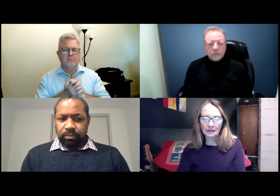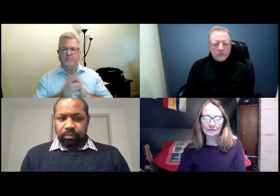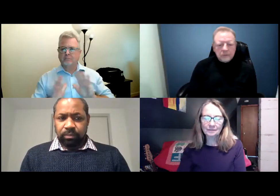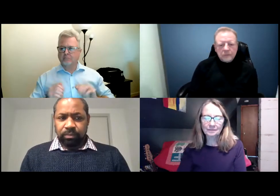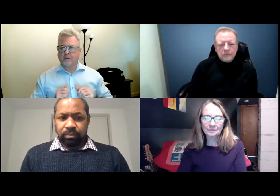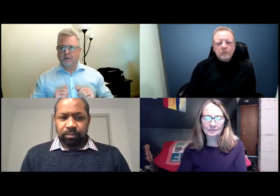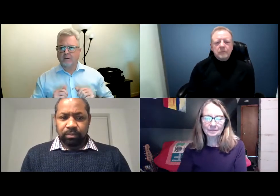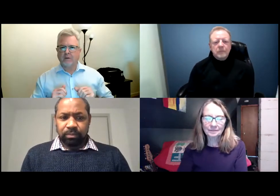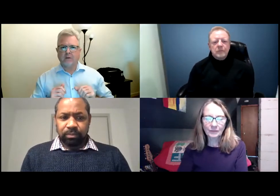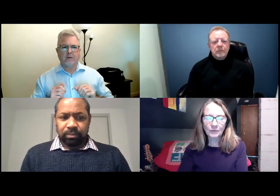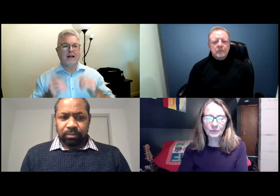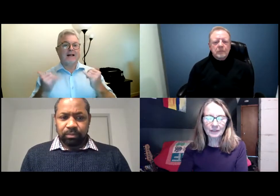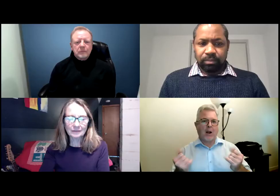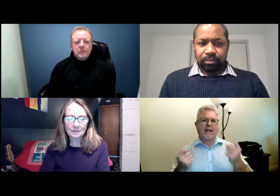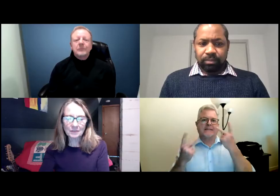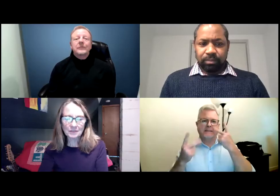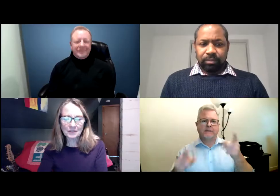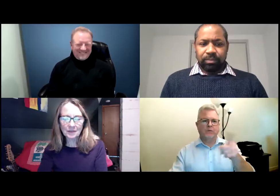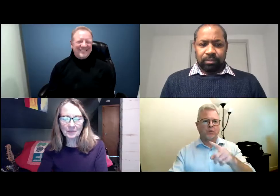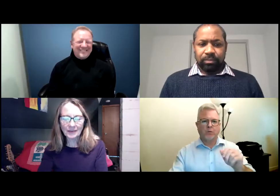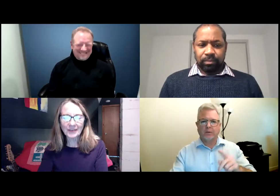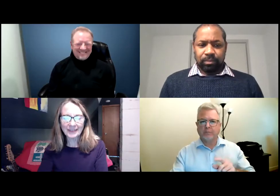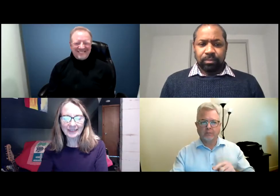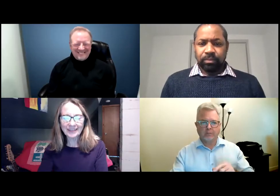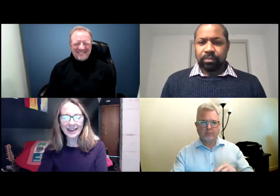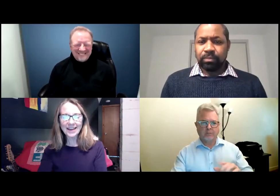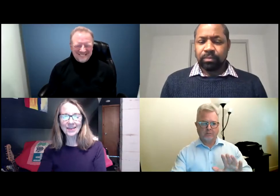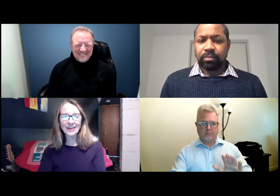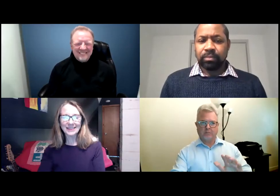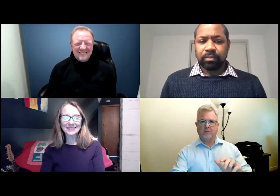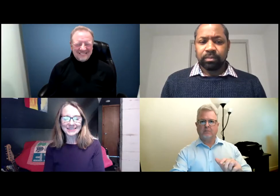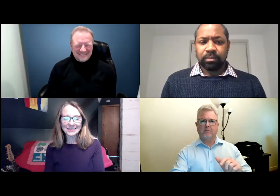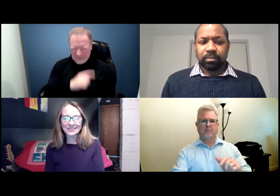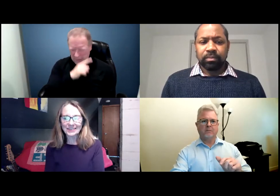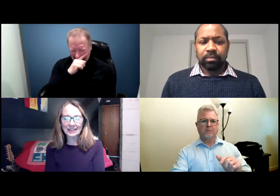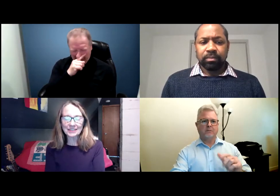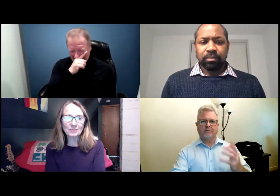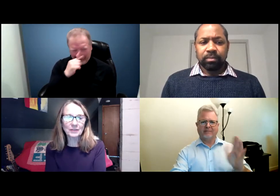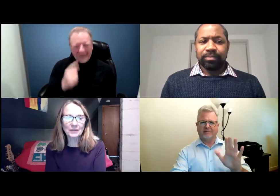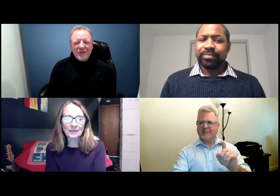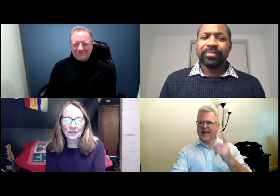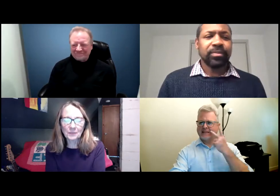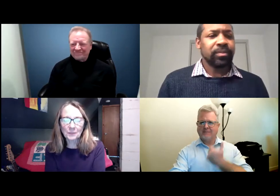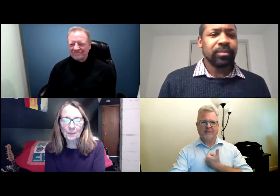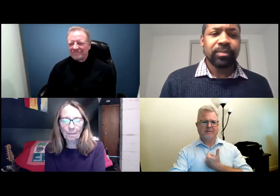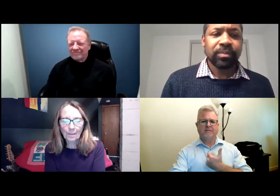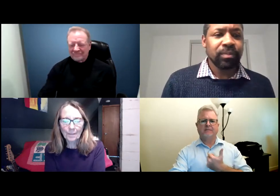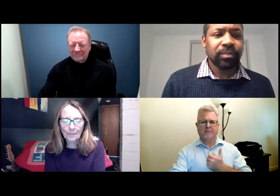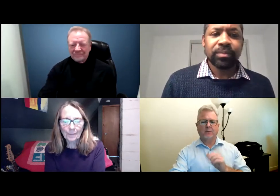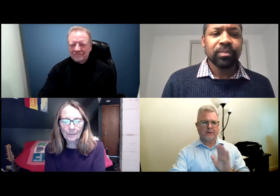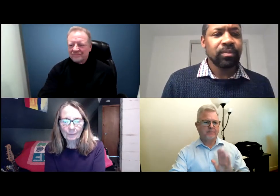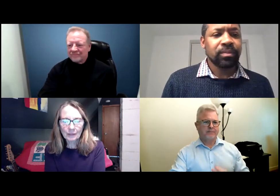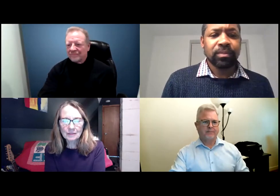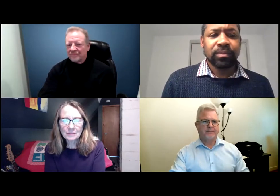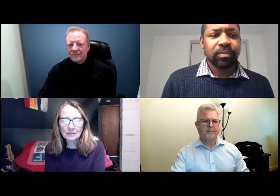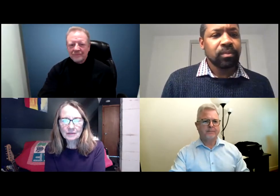tonight. Oh, wait, something just happened. Okay, now I can see you all. That's even better. Thank you. But